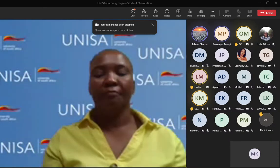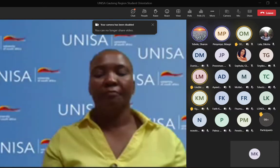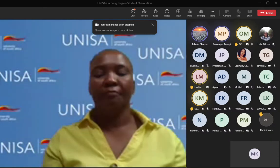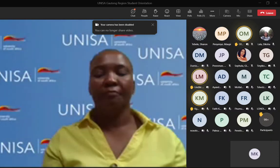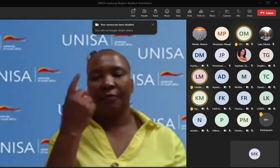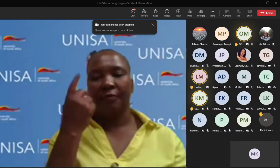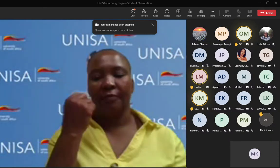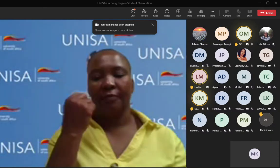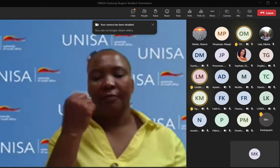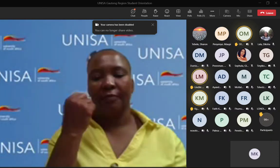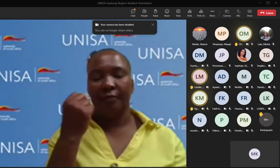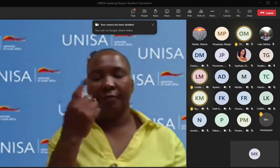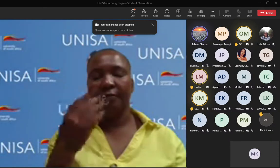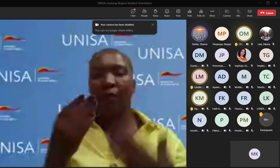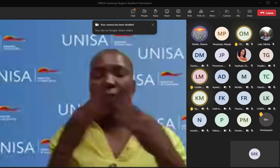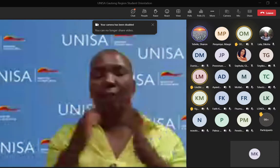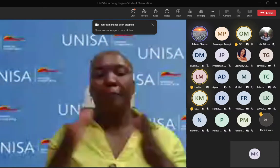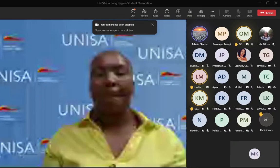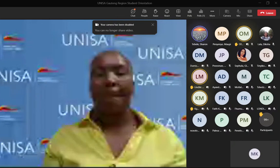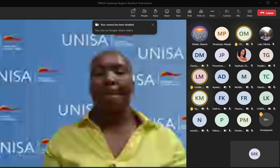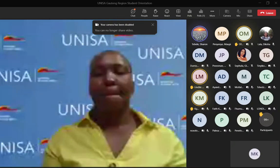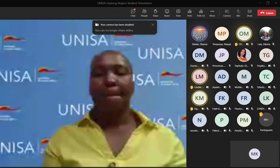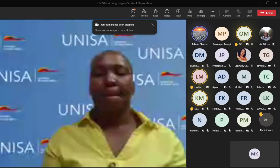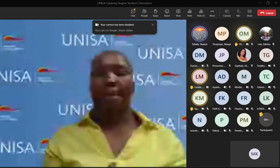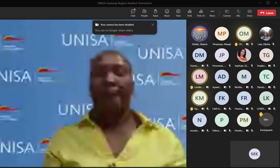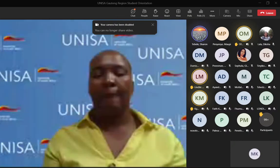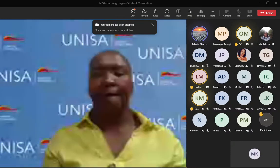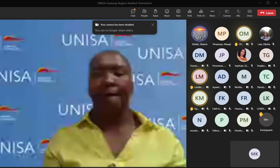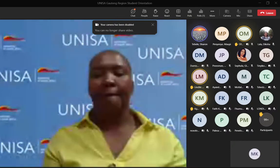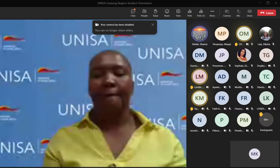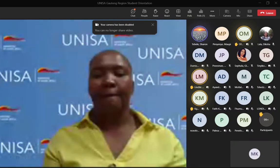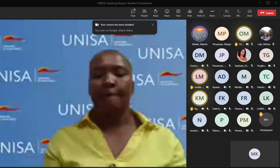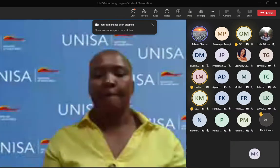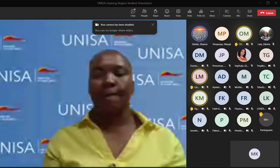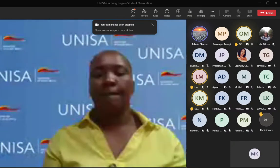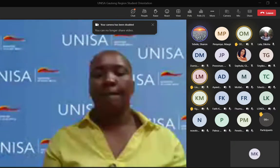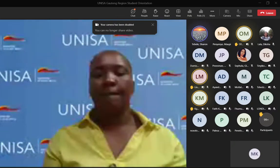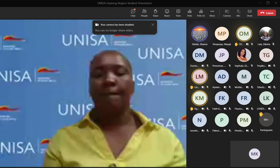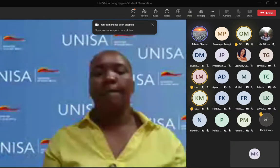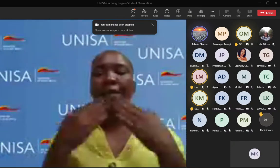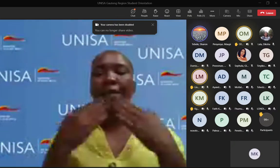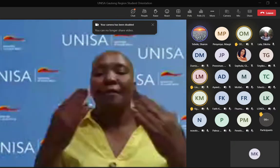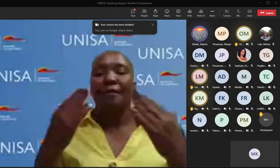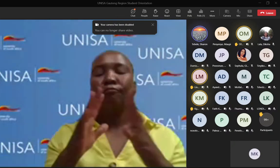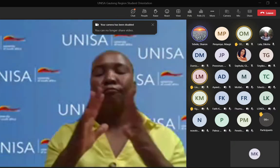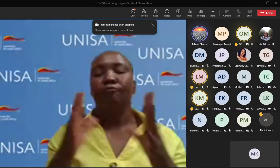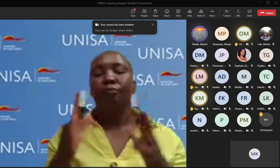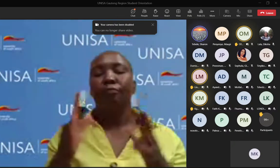you all right thank you Christian thank you miss me and you can move to the next question